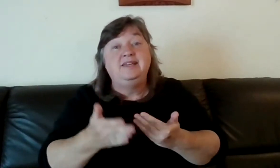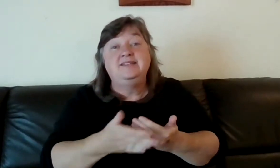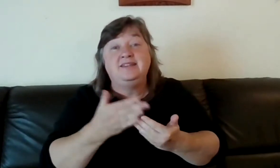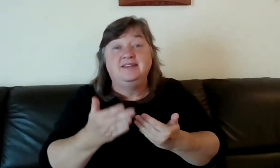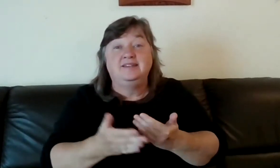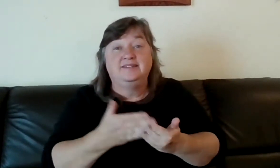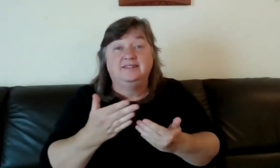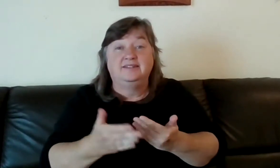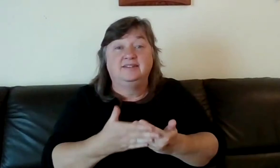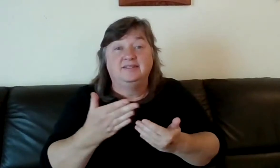easy,